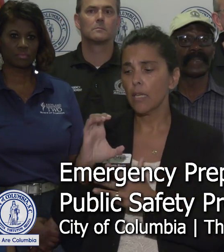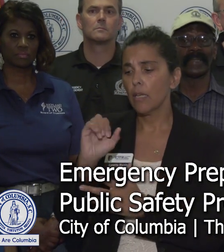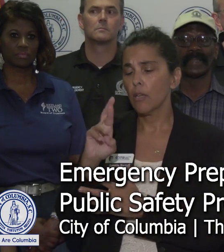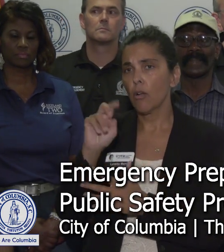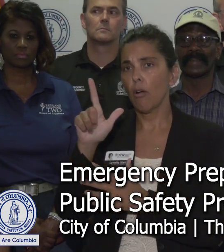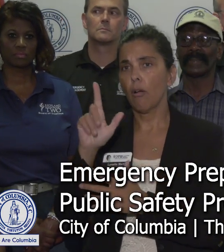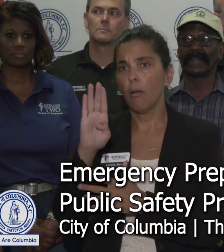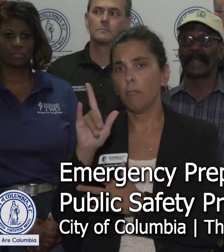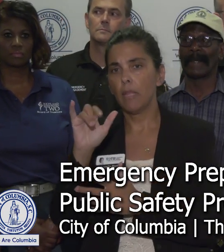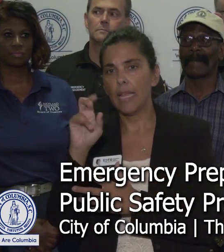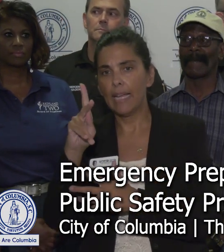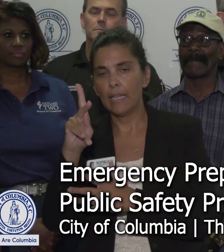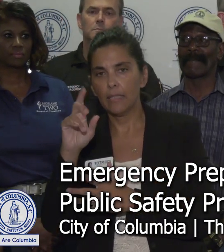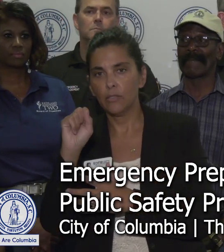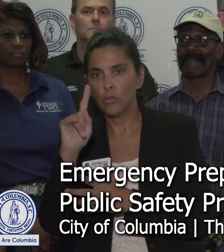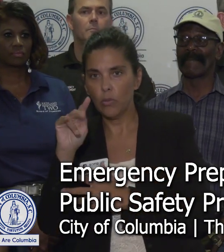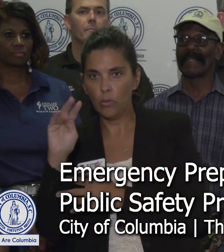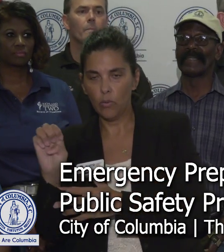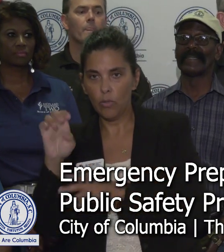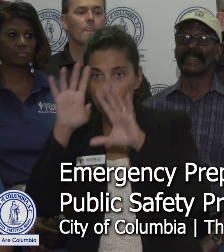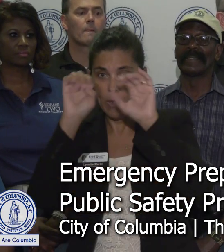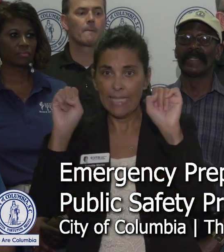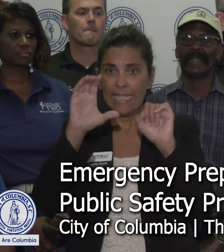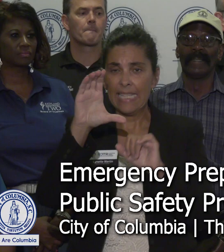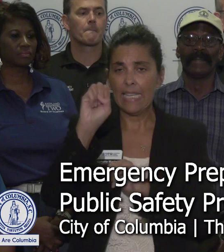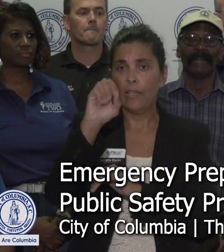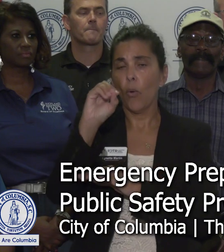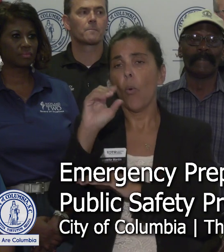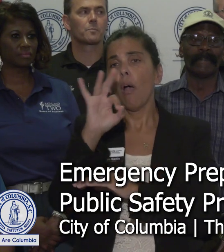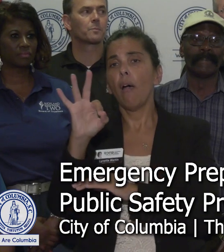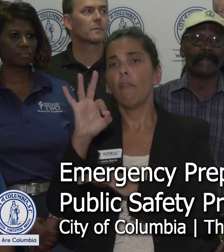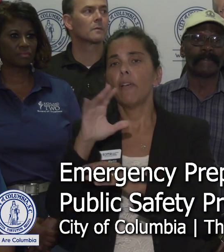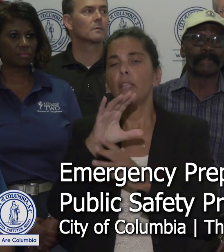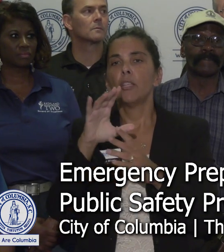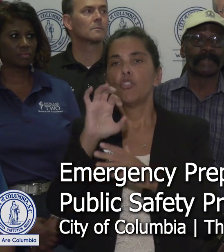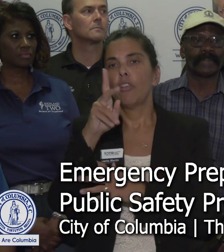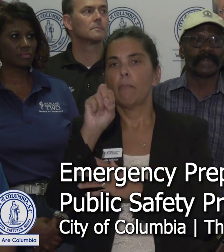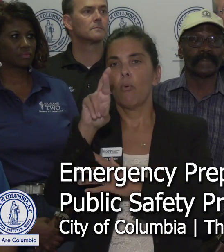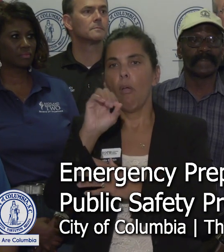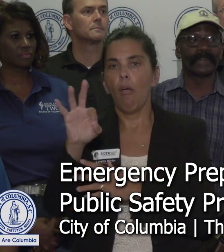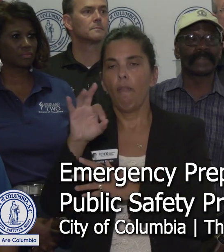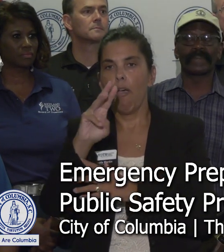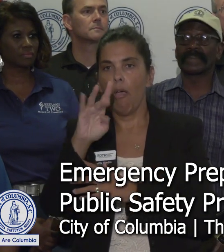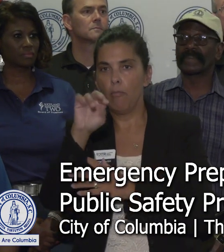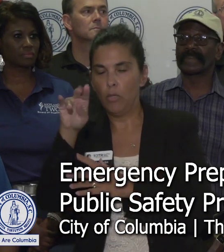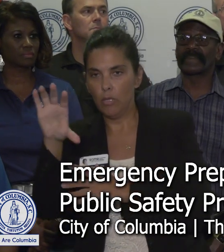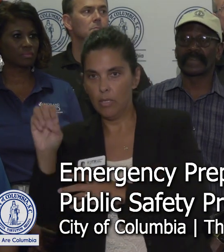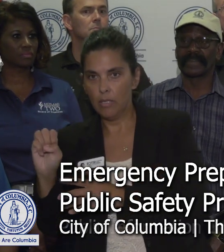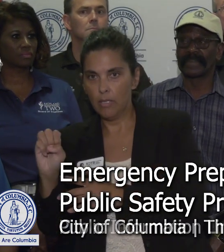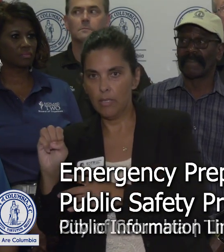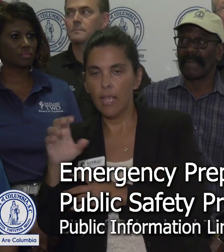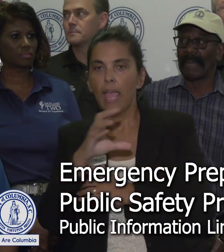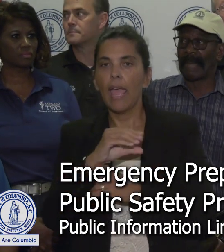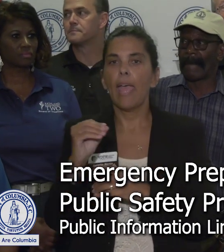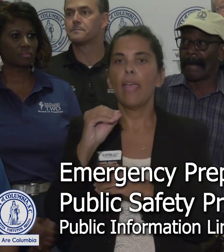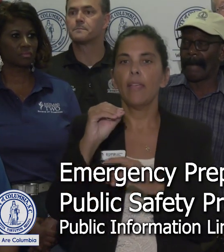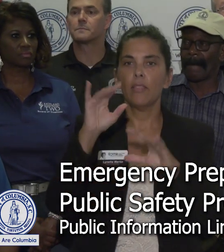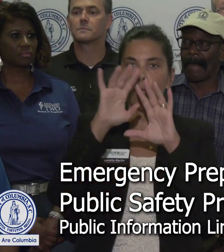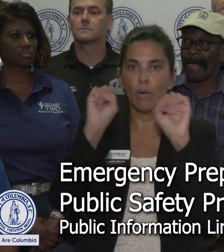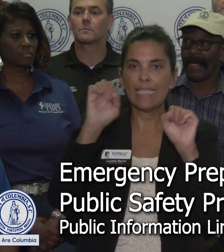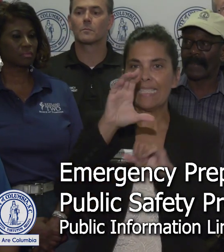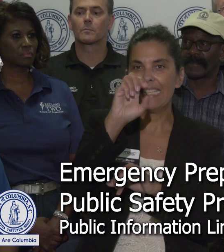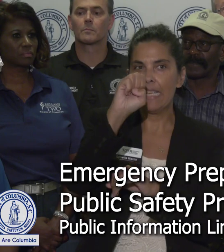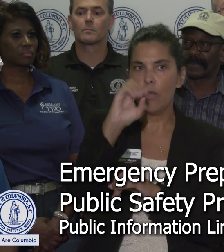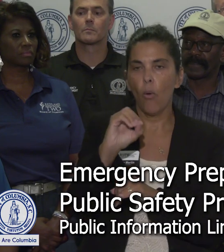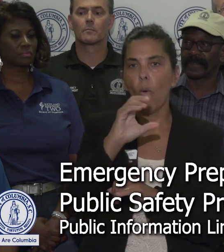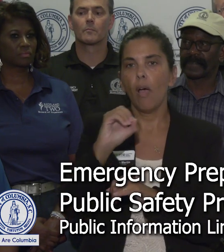the chairman, the president and CEO of our Columbia Chamber of Commerce, and Matt Kennel, the CEO and president of our